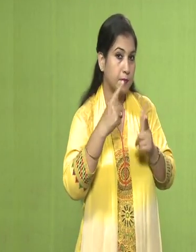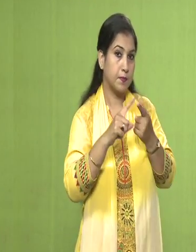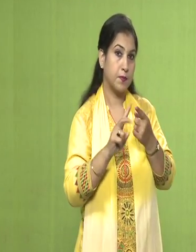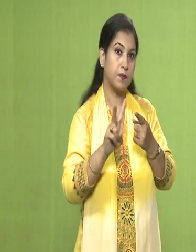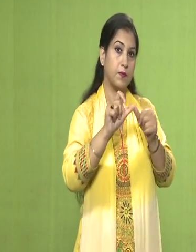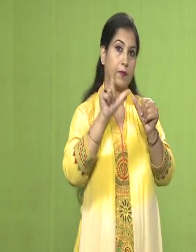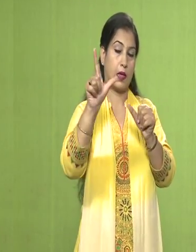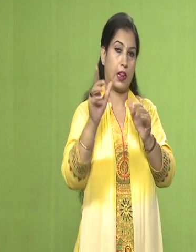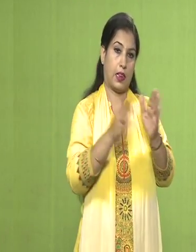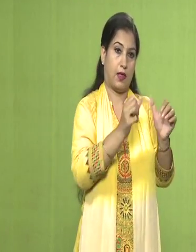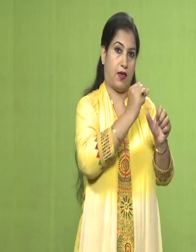terms.